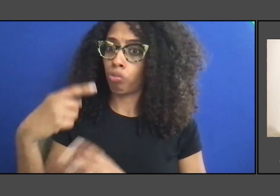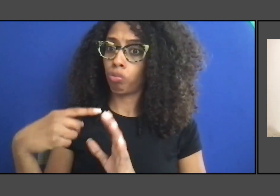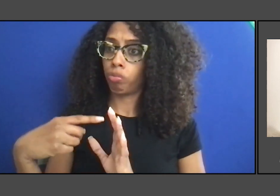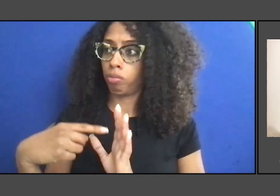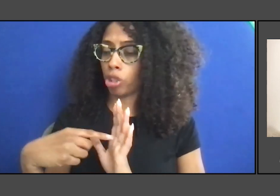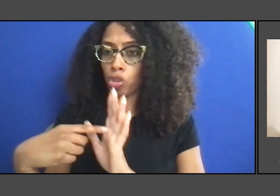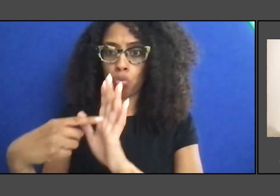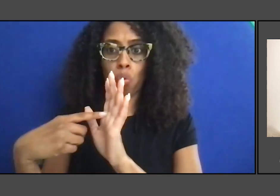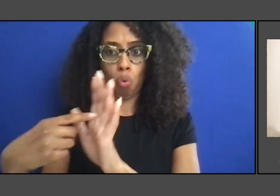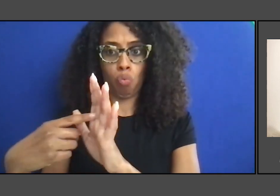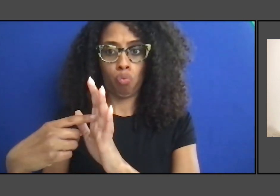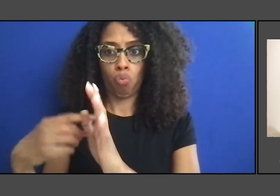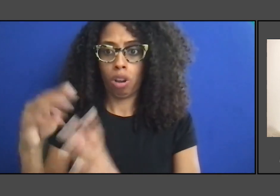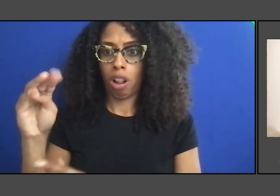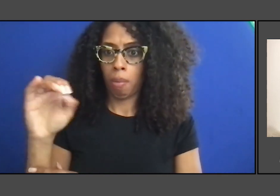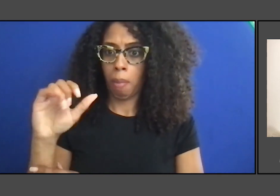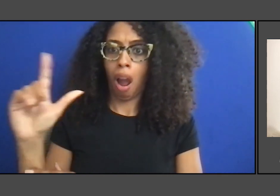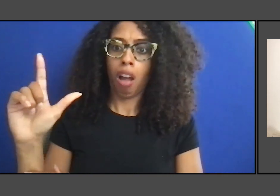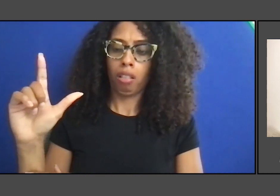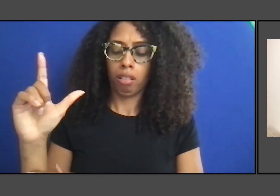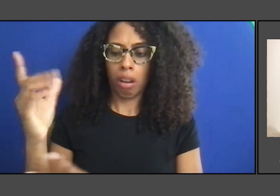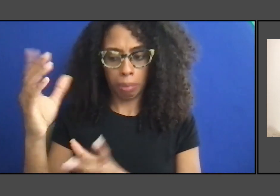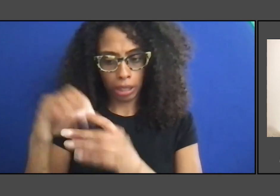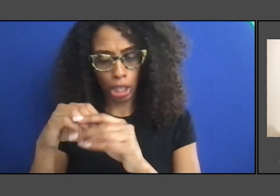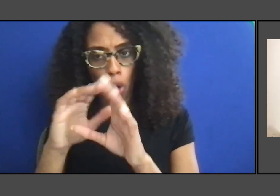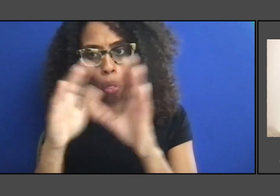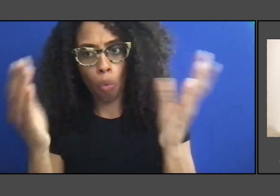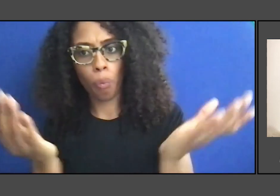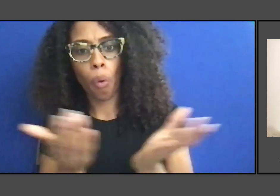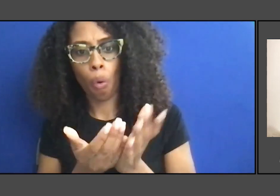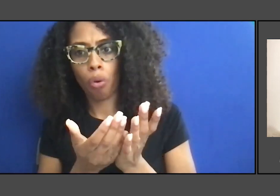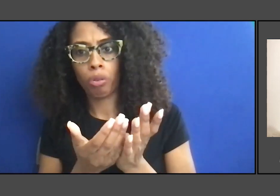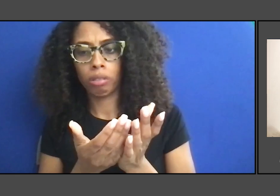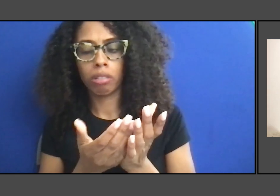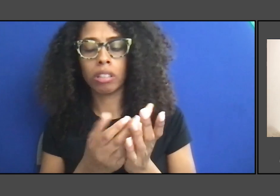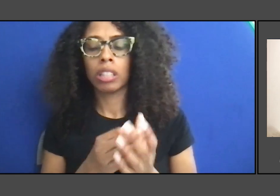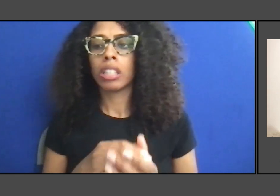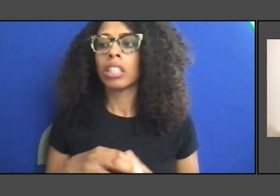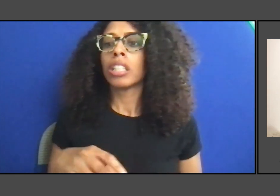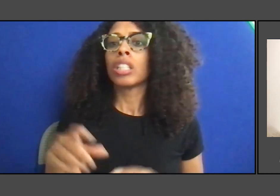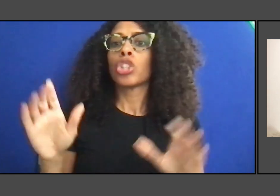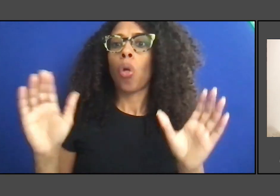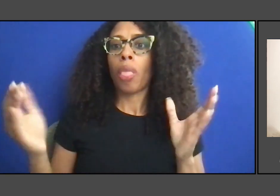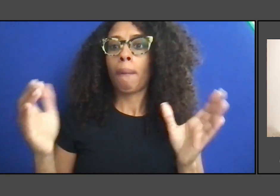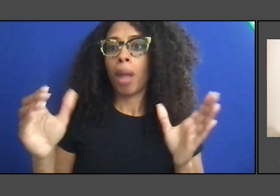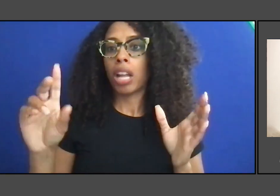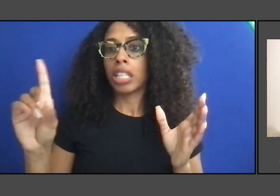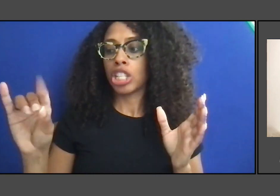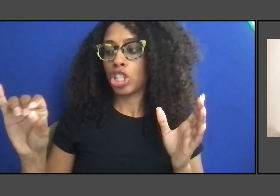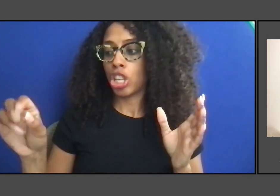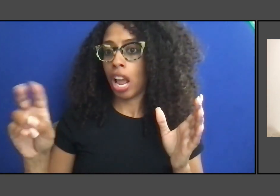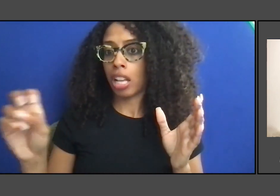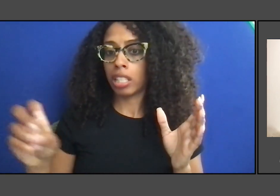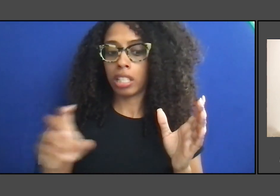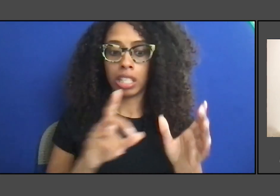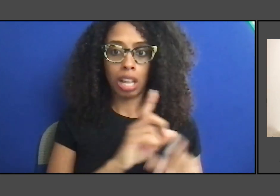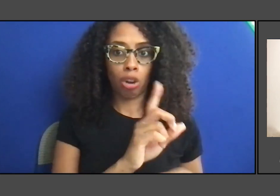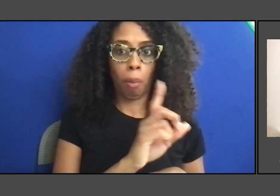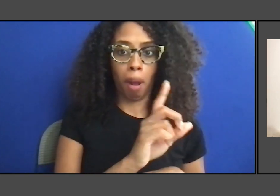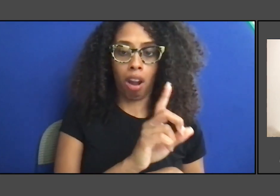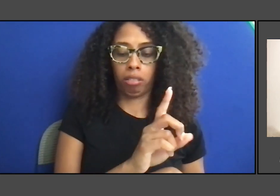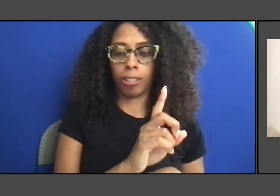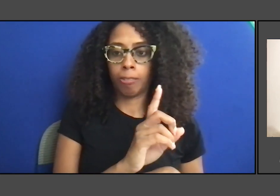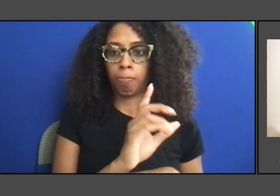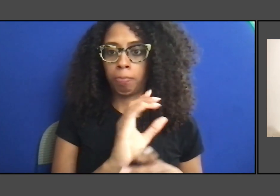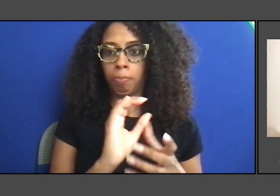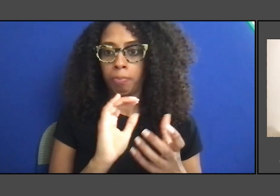know, the jazz and democracy piece that people have talked about over and over again is how to exist in a collective, how to exist in